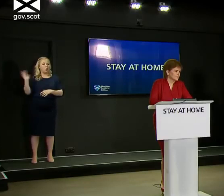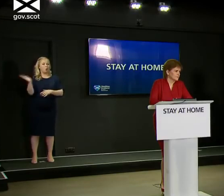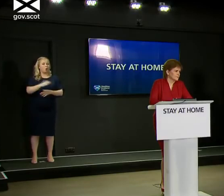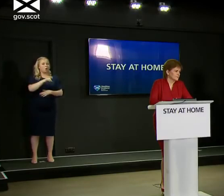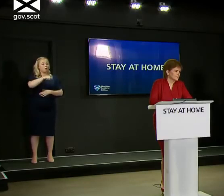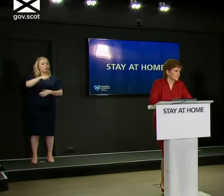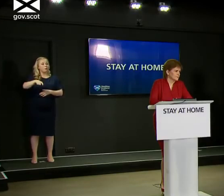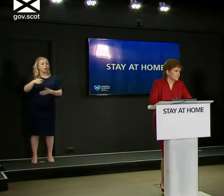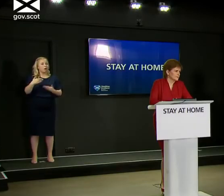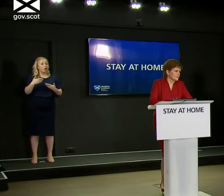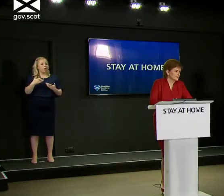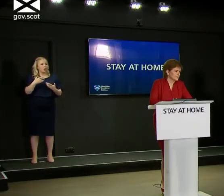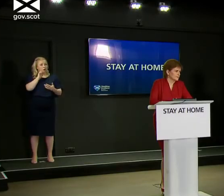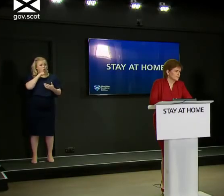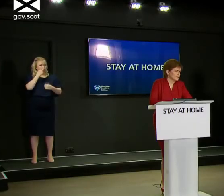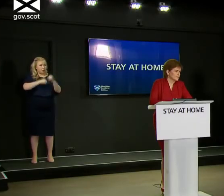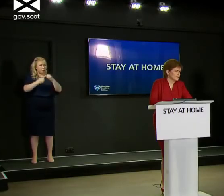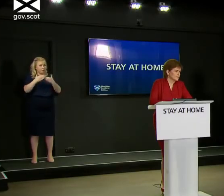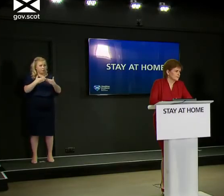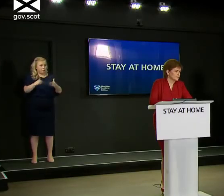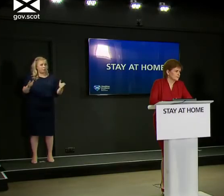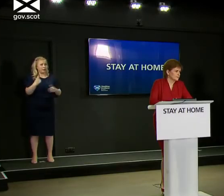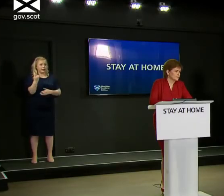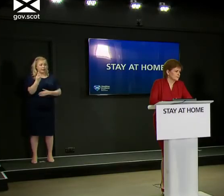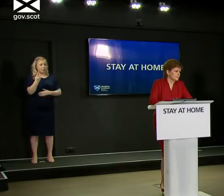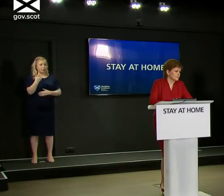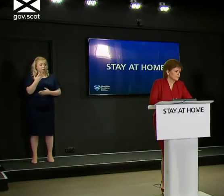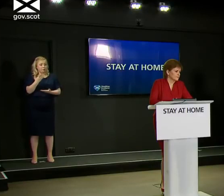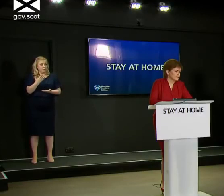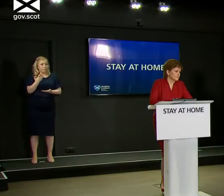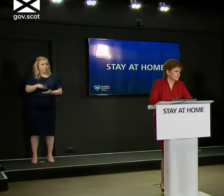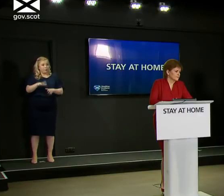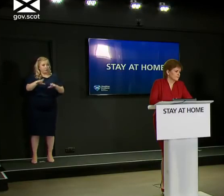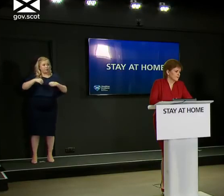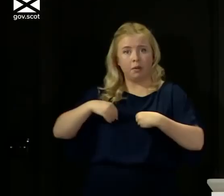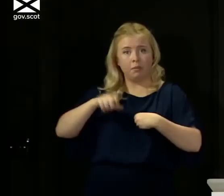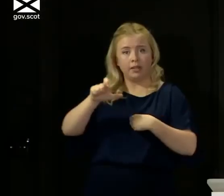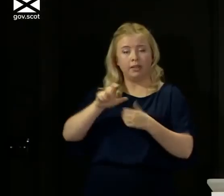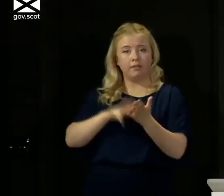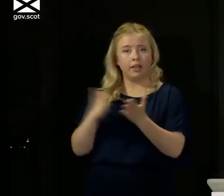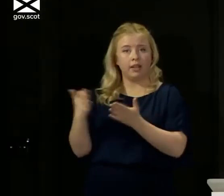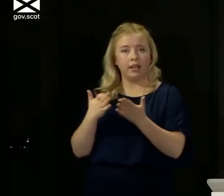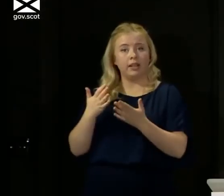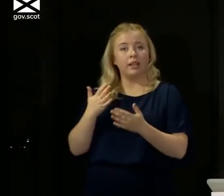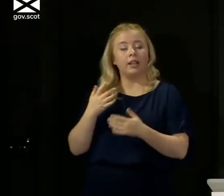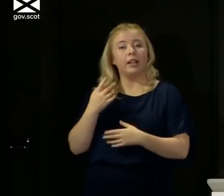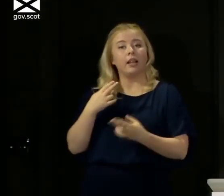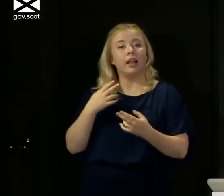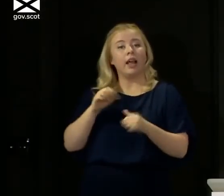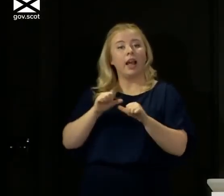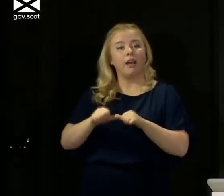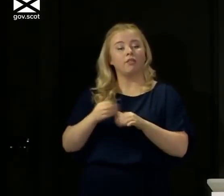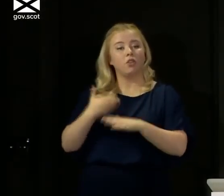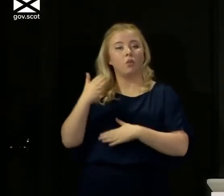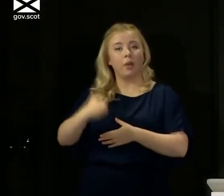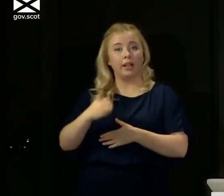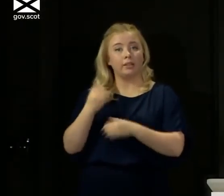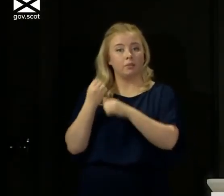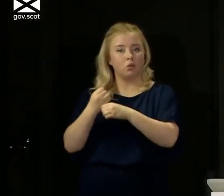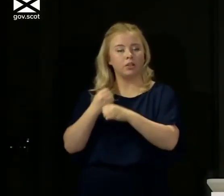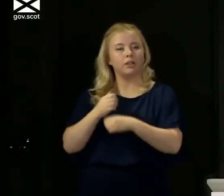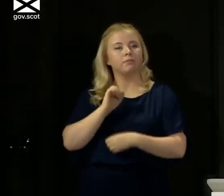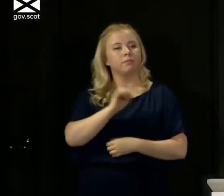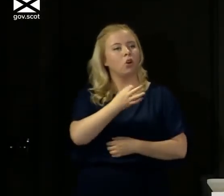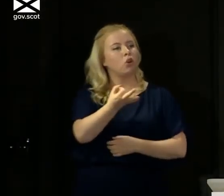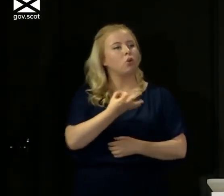public that somebody has tested positive who was in attendance there? In relation to your question